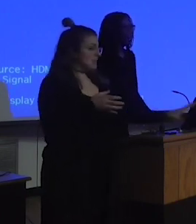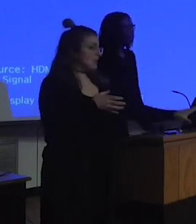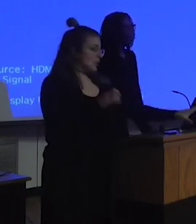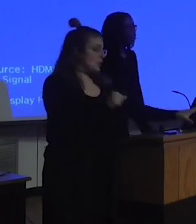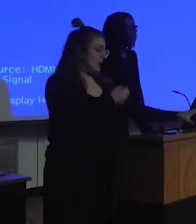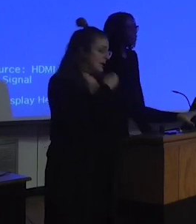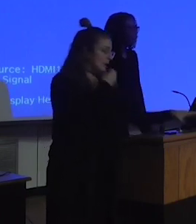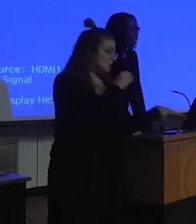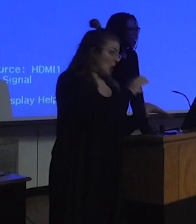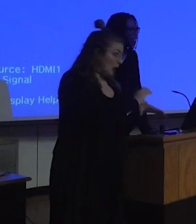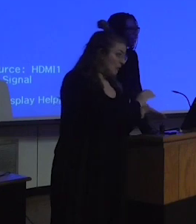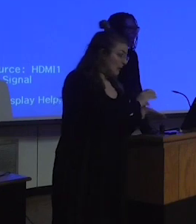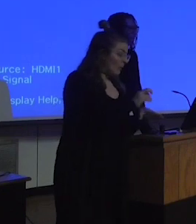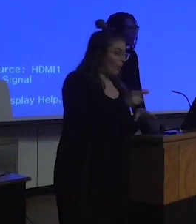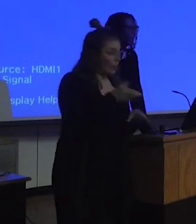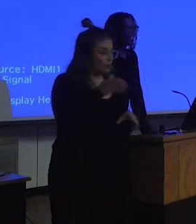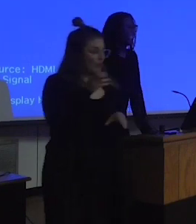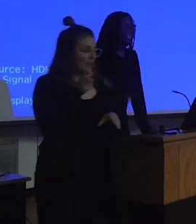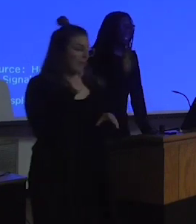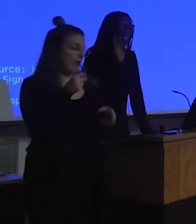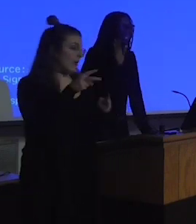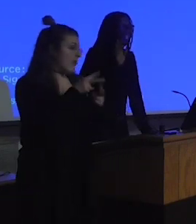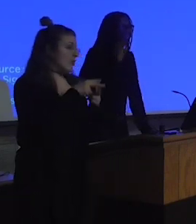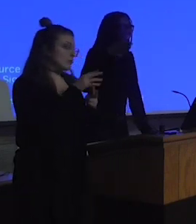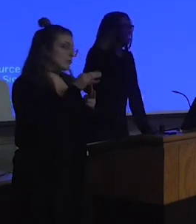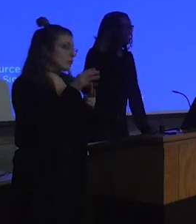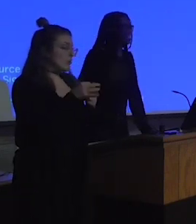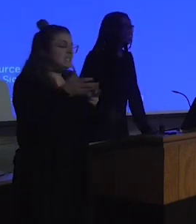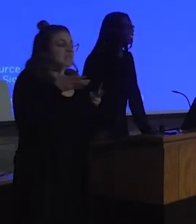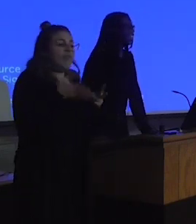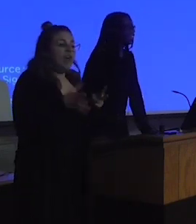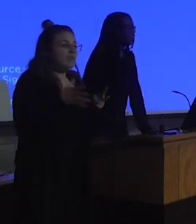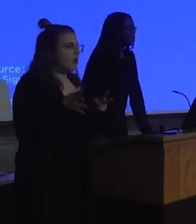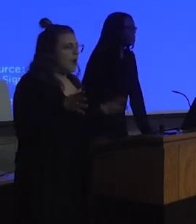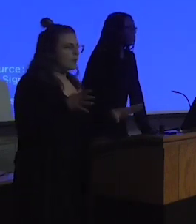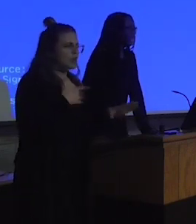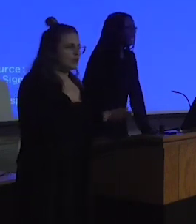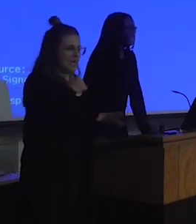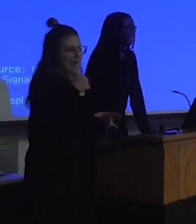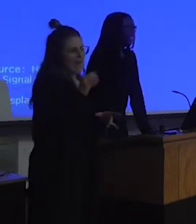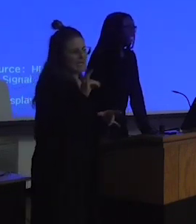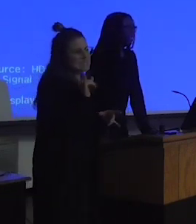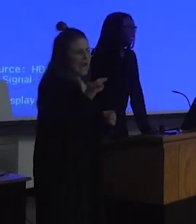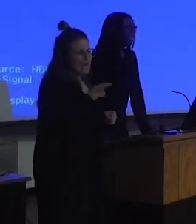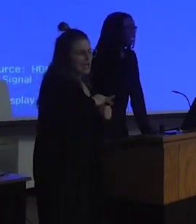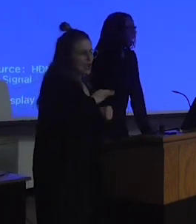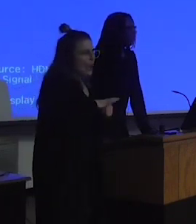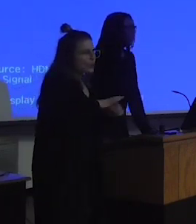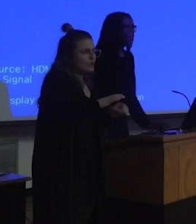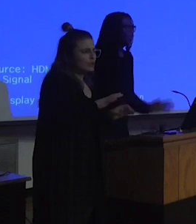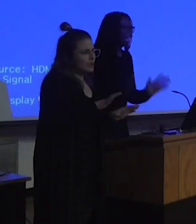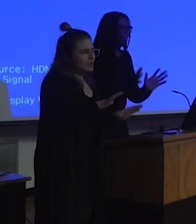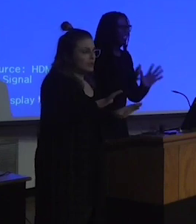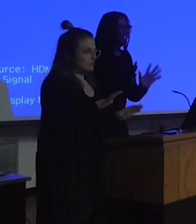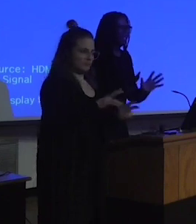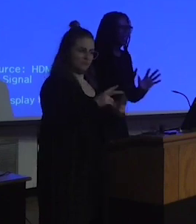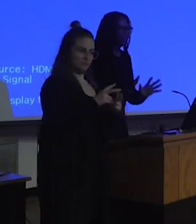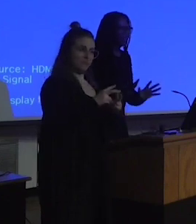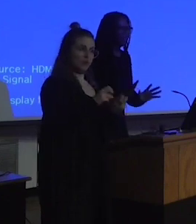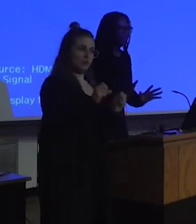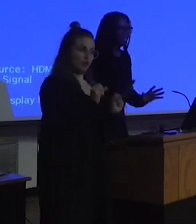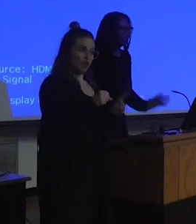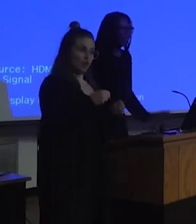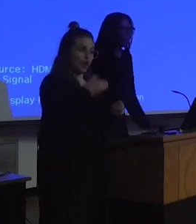chocolate or drink milk. That was your choices. Not like, you know, like you couldn't have Diet Coke or something. You were able to